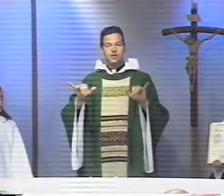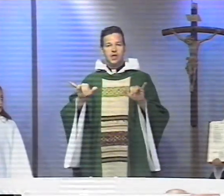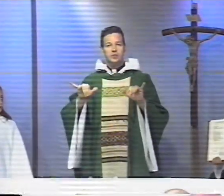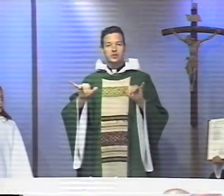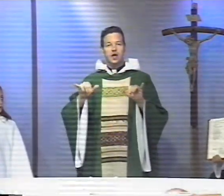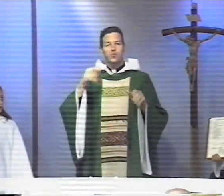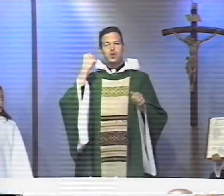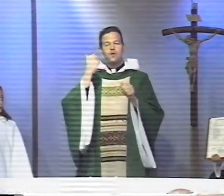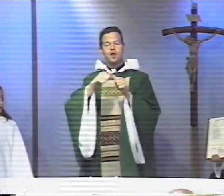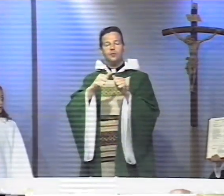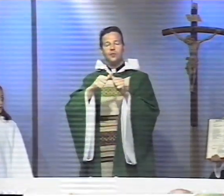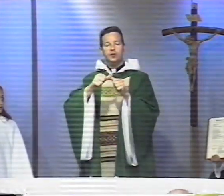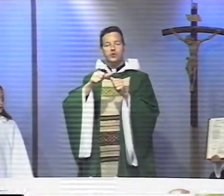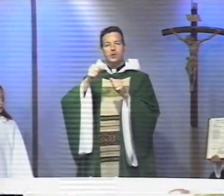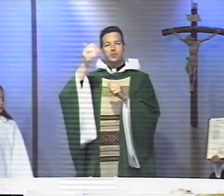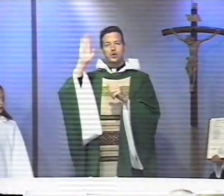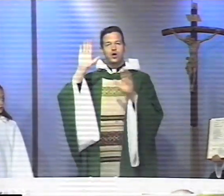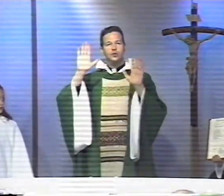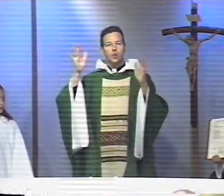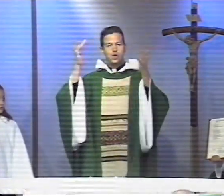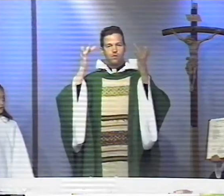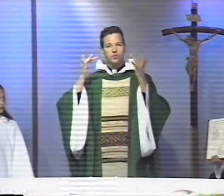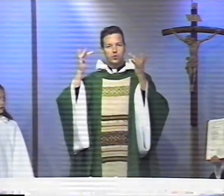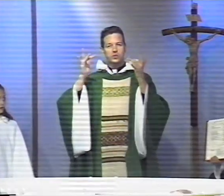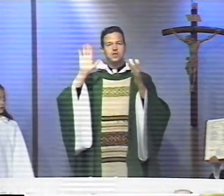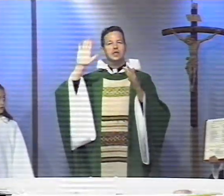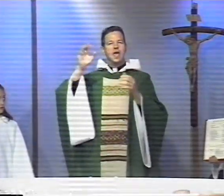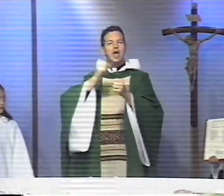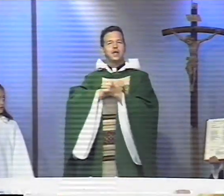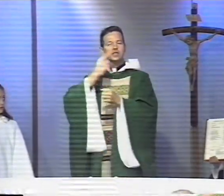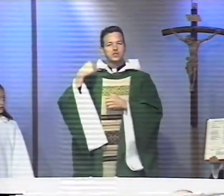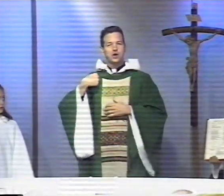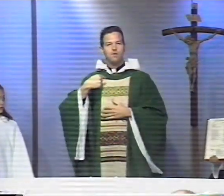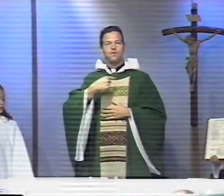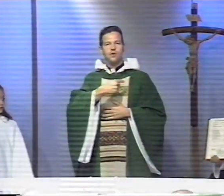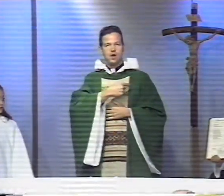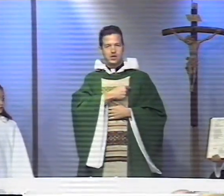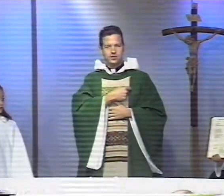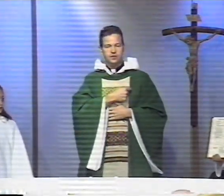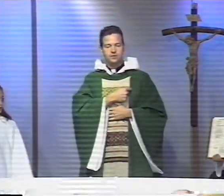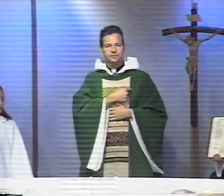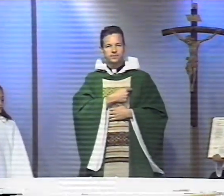same time we might remember God's wonderful mercy and his love for us.